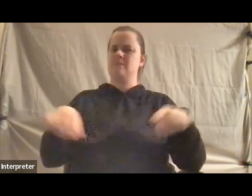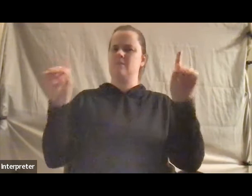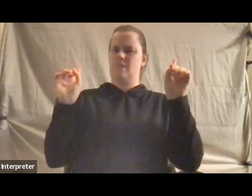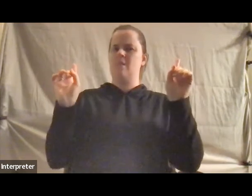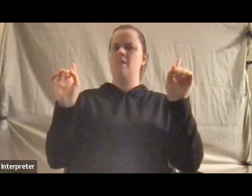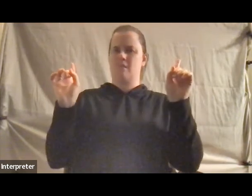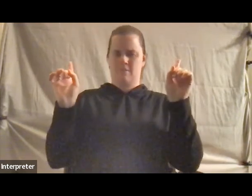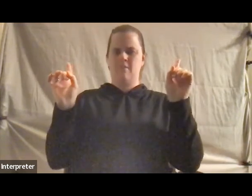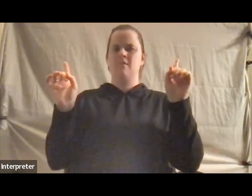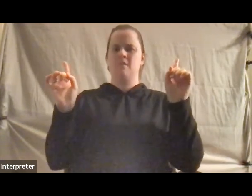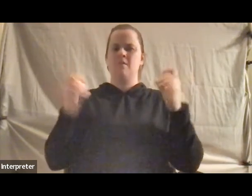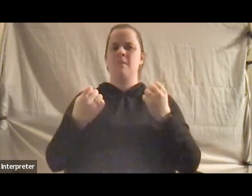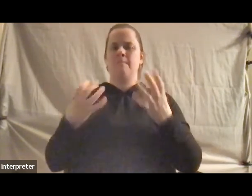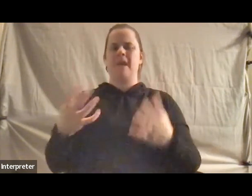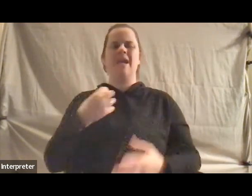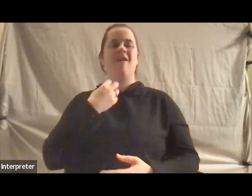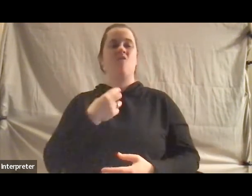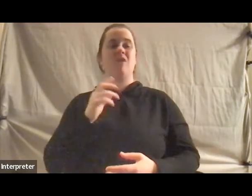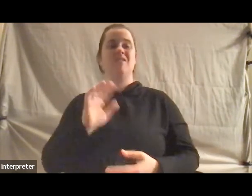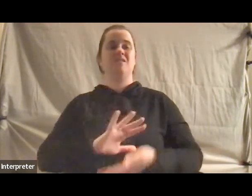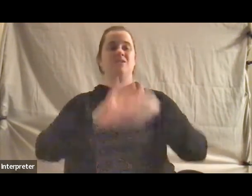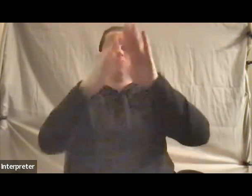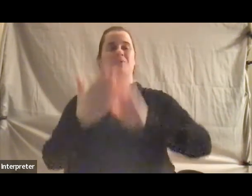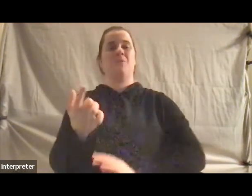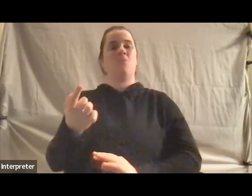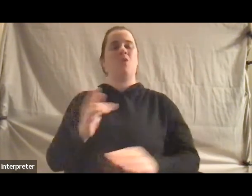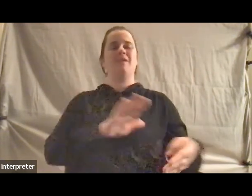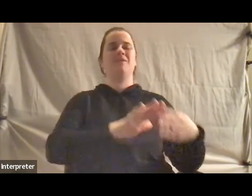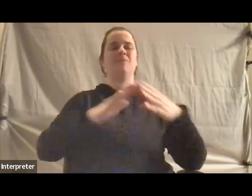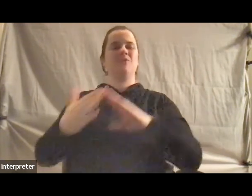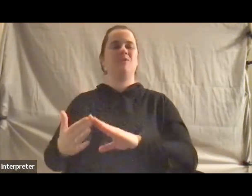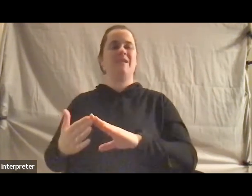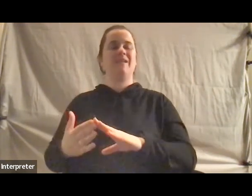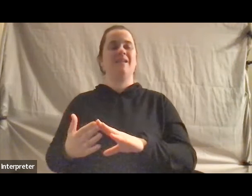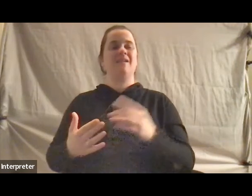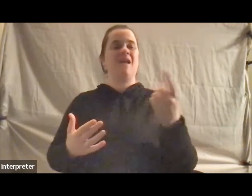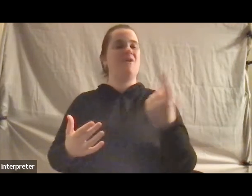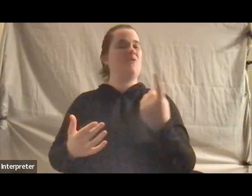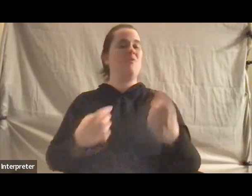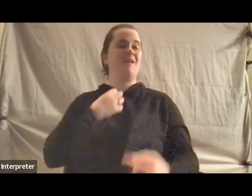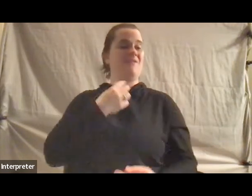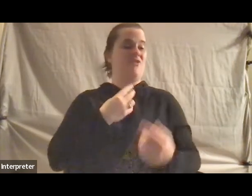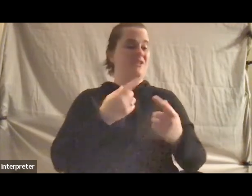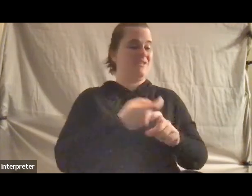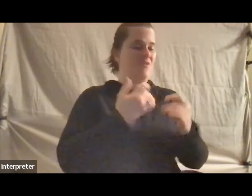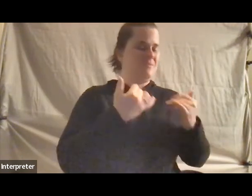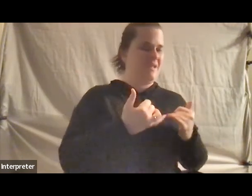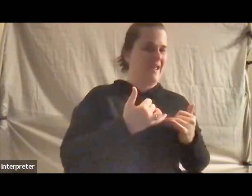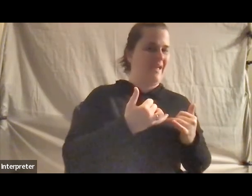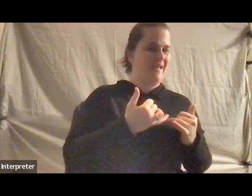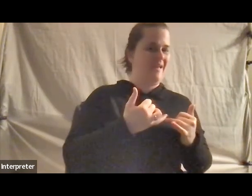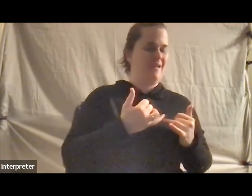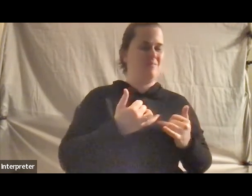The many voices that make up our one community are not just the voices of today, they are also the voices